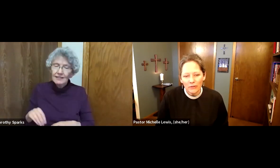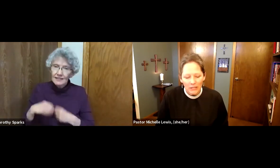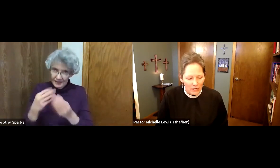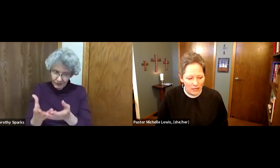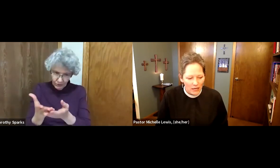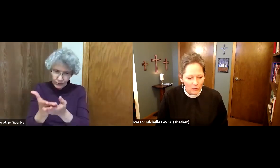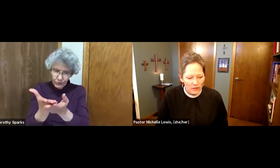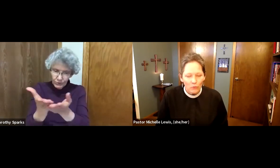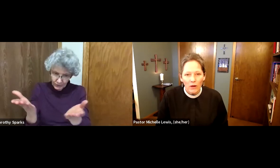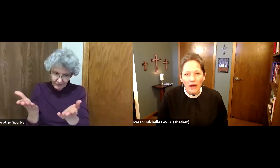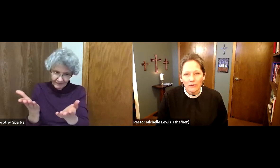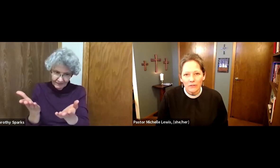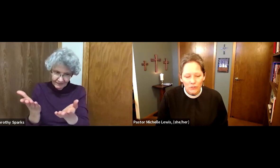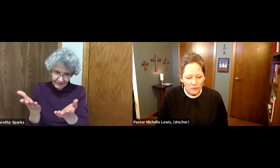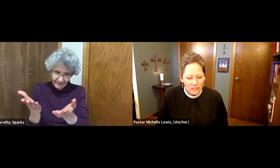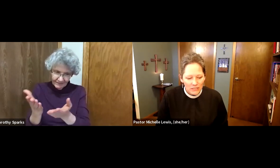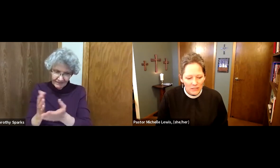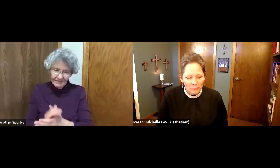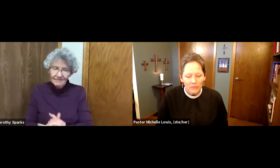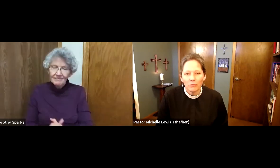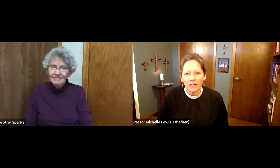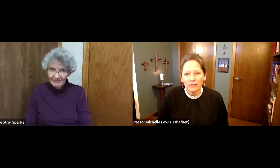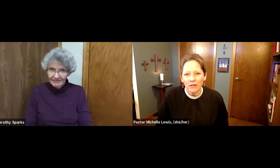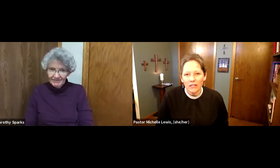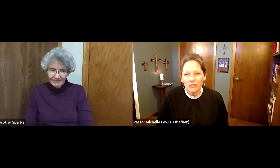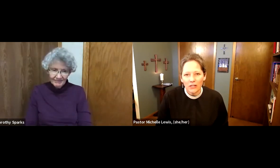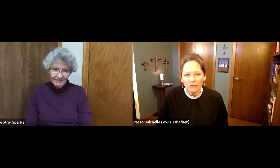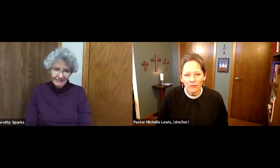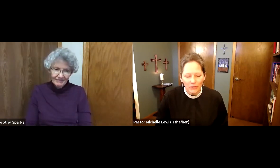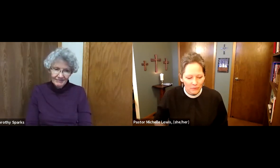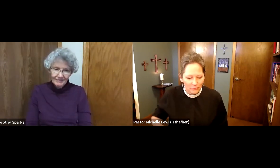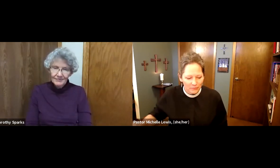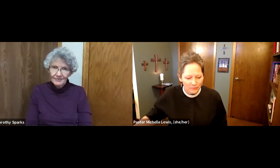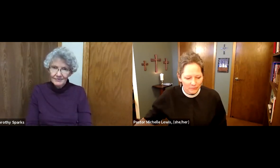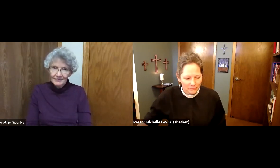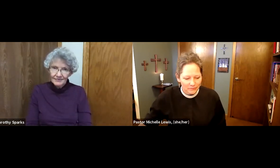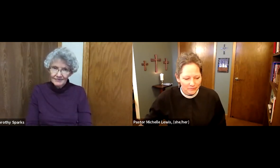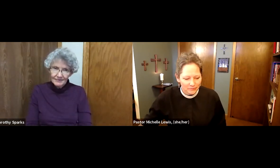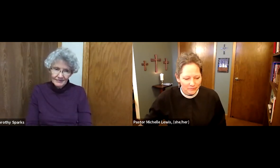you. And with the wine or the juice, the blood of Christ shed for you.